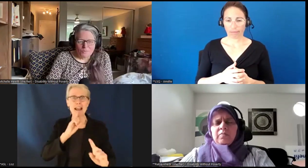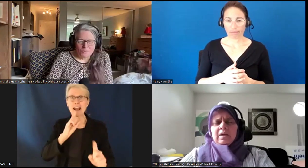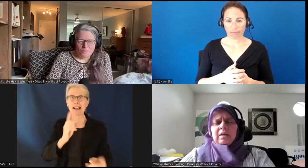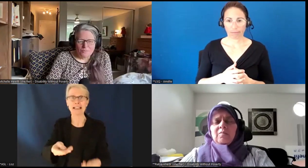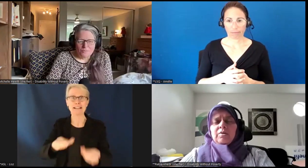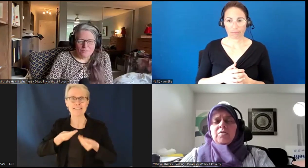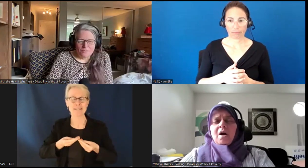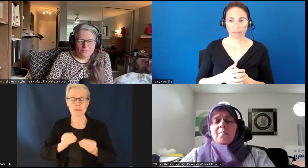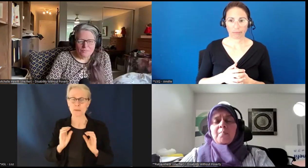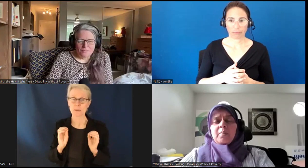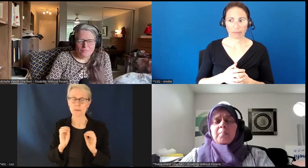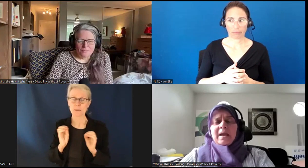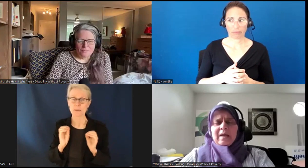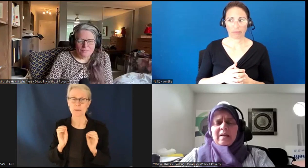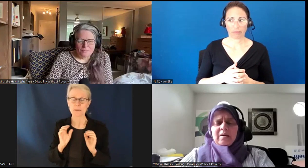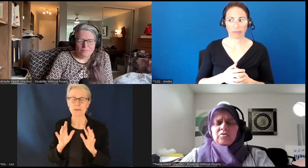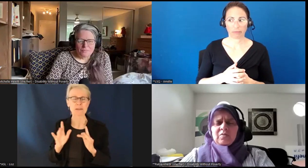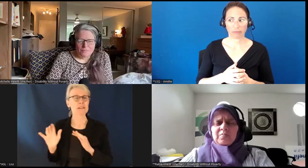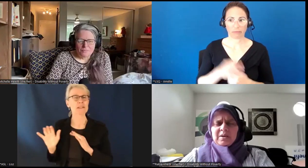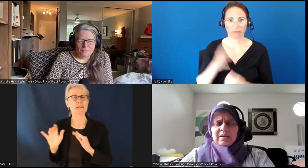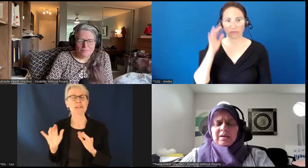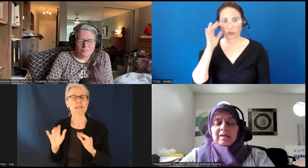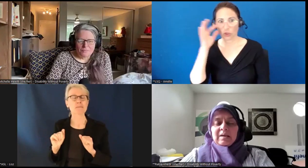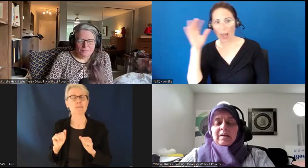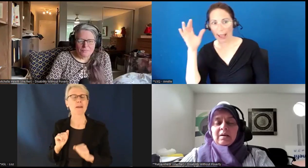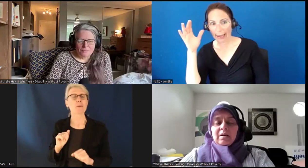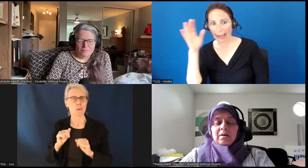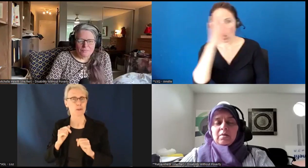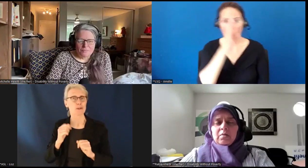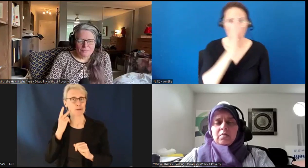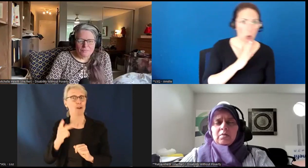But we really were not prepared to be